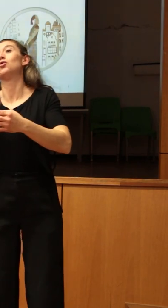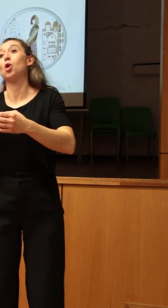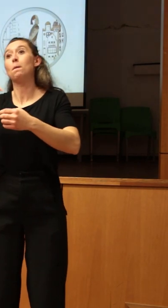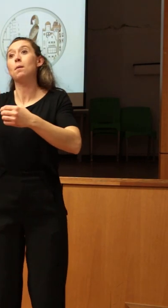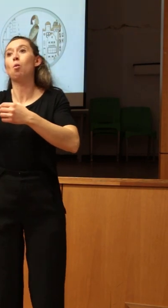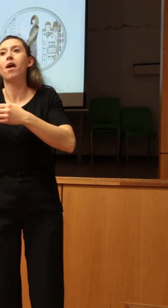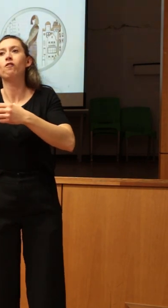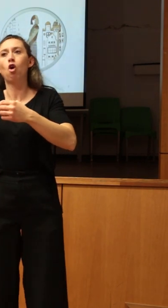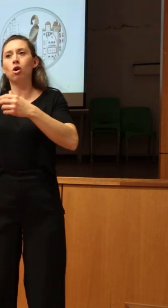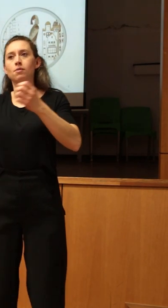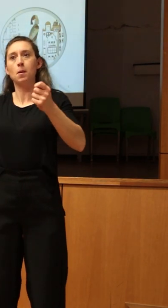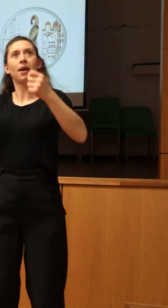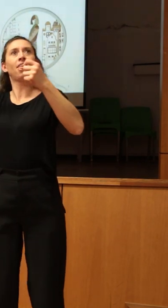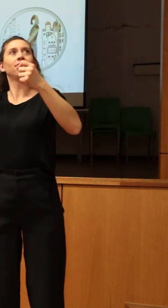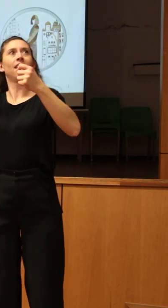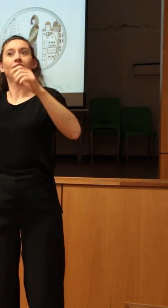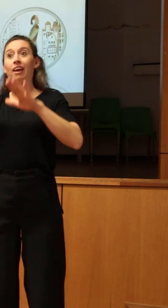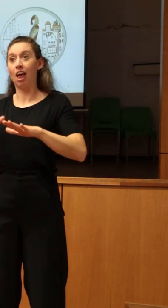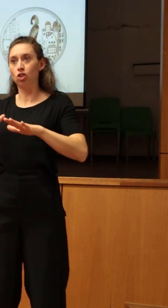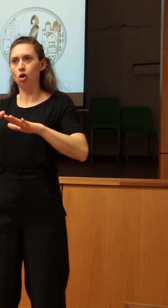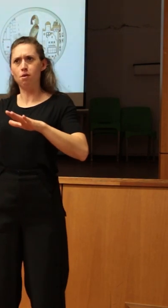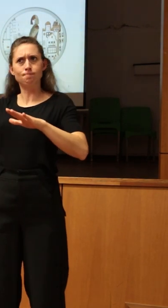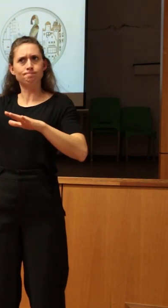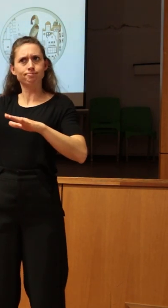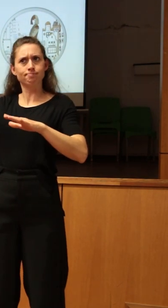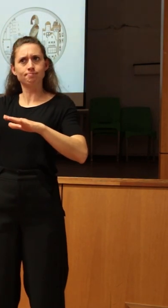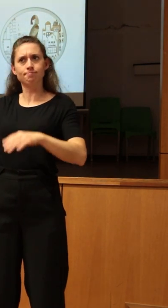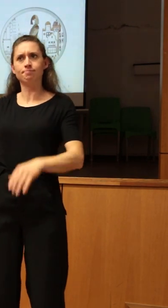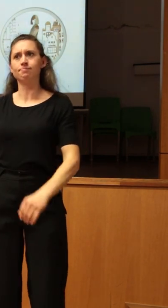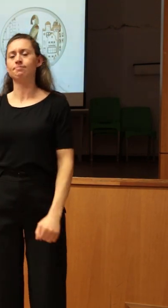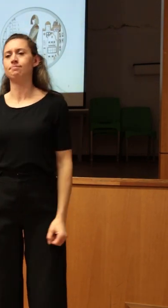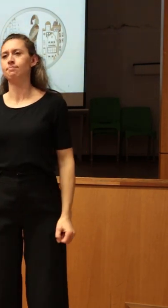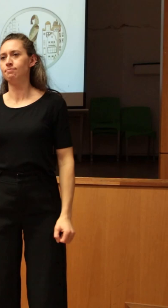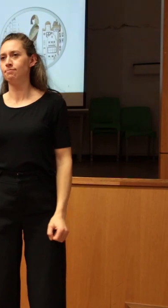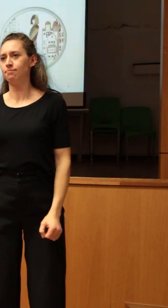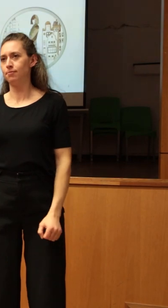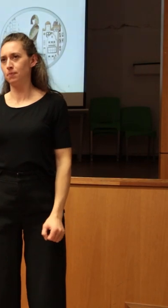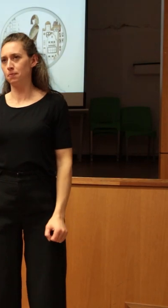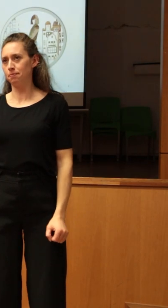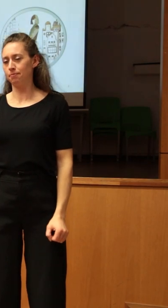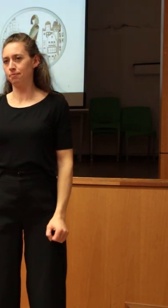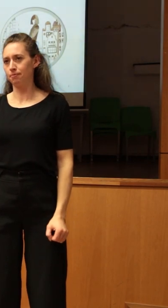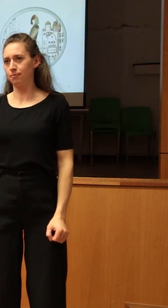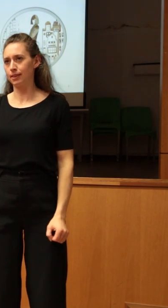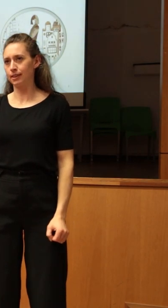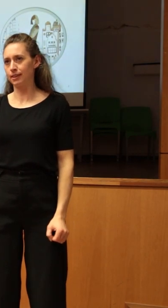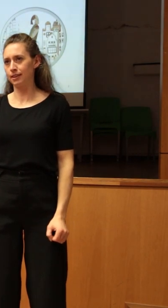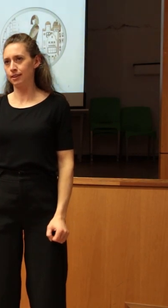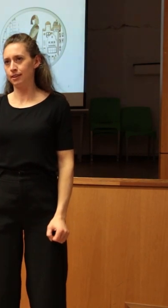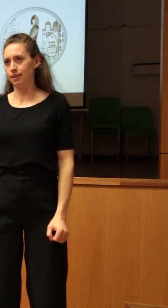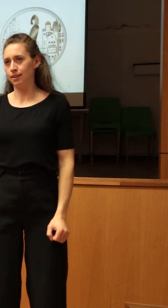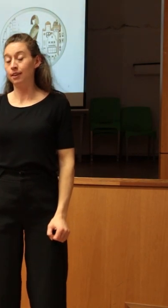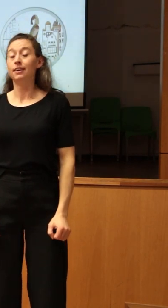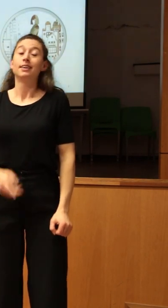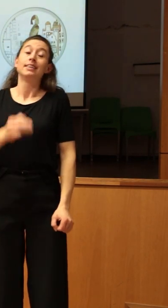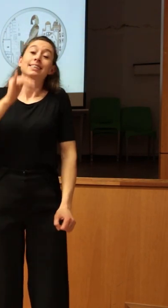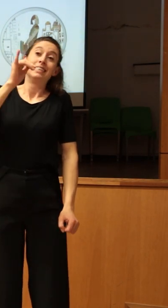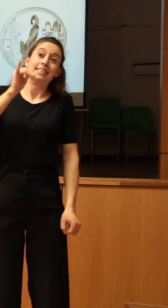prenden, pero después se apagan. Which I had no idea, I didn't notice that. I was way too excited going to my room.